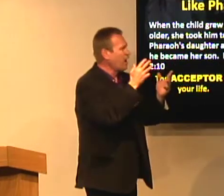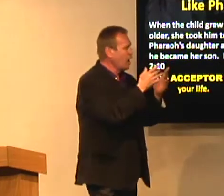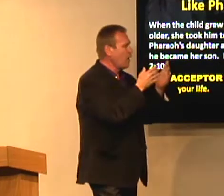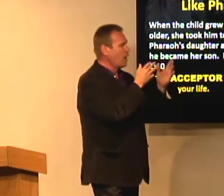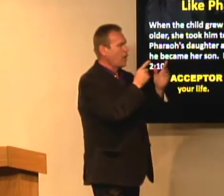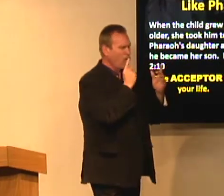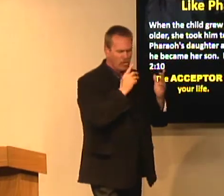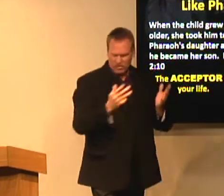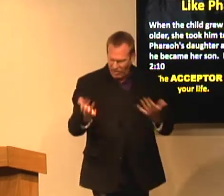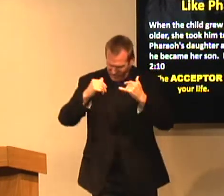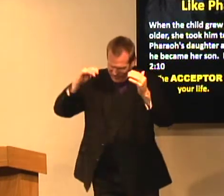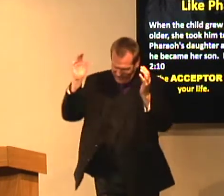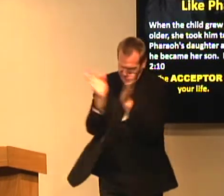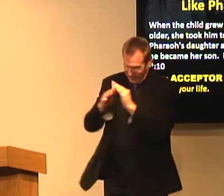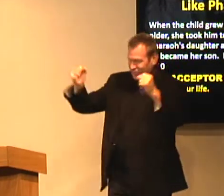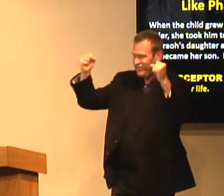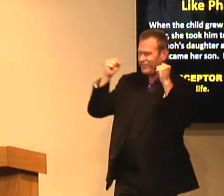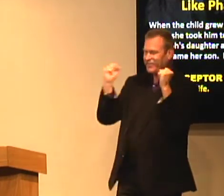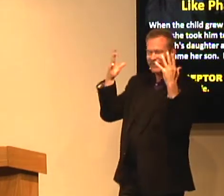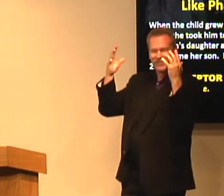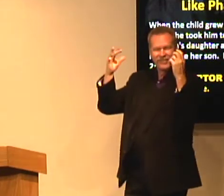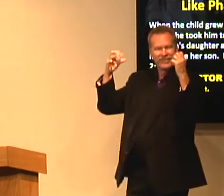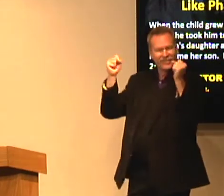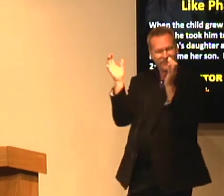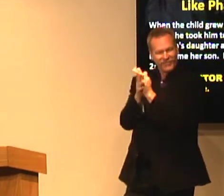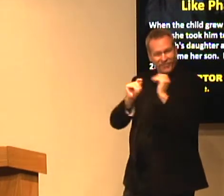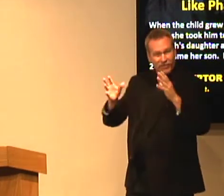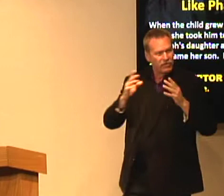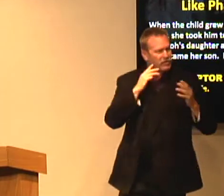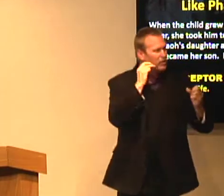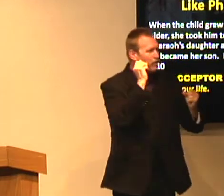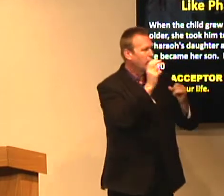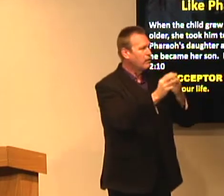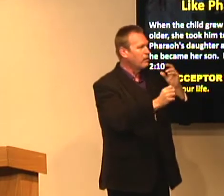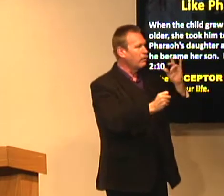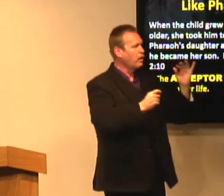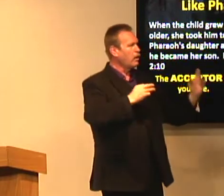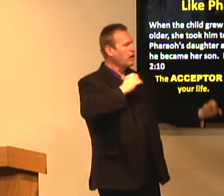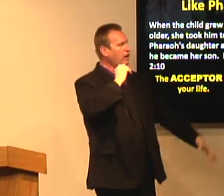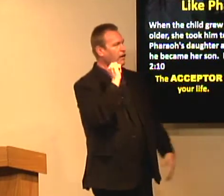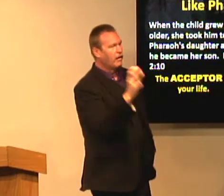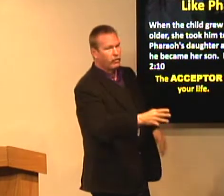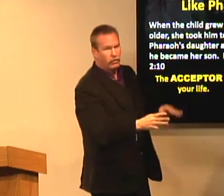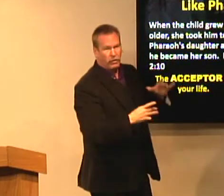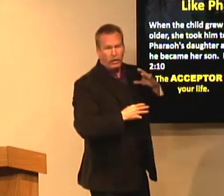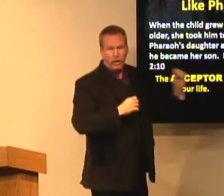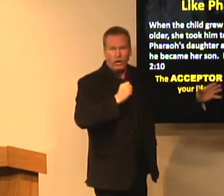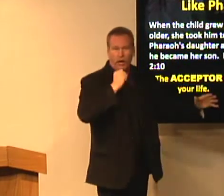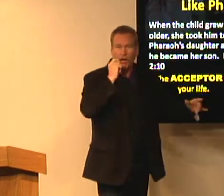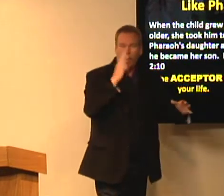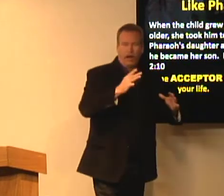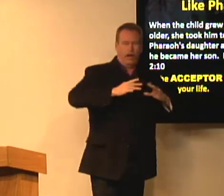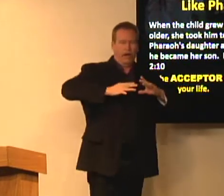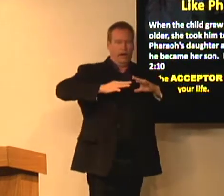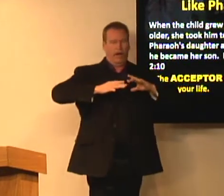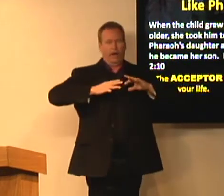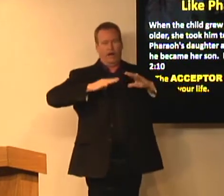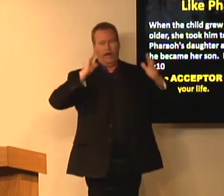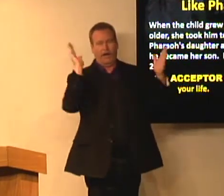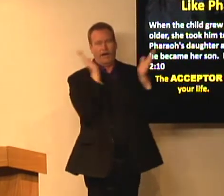at that time that they just couldn't get it. But there, once they met someone who could sign, it was so fast, and communication was